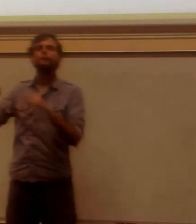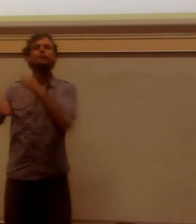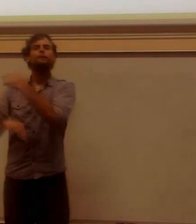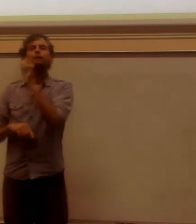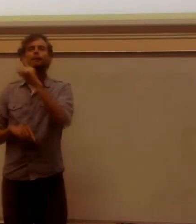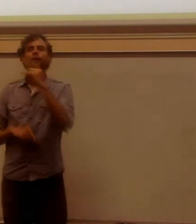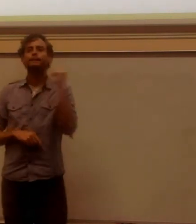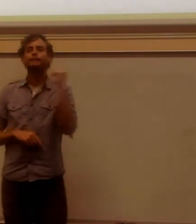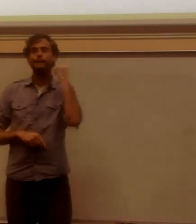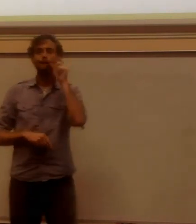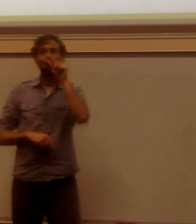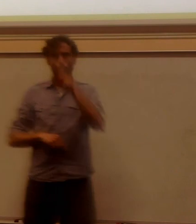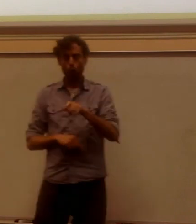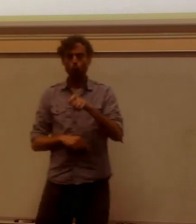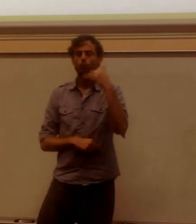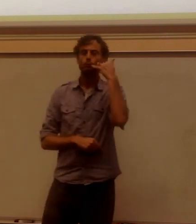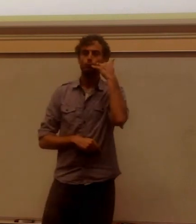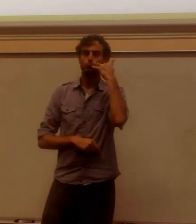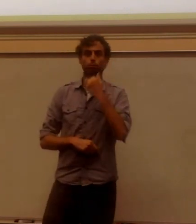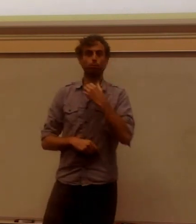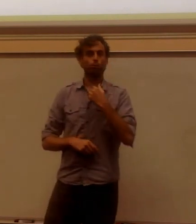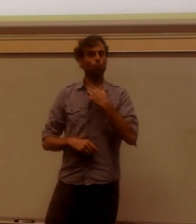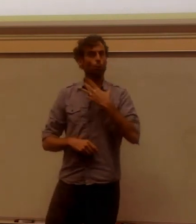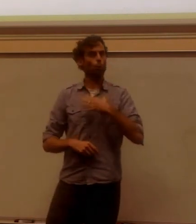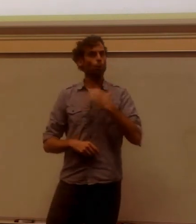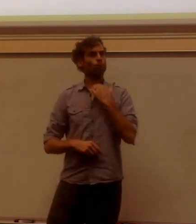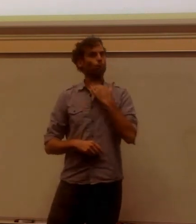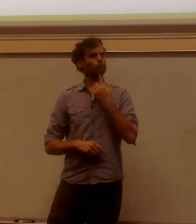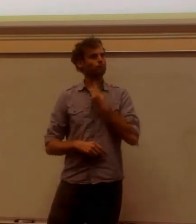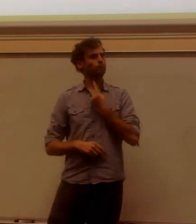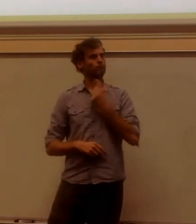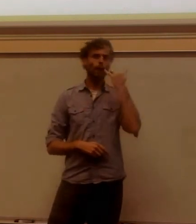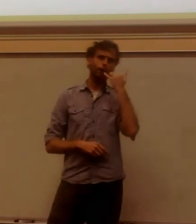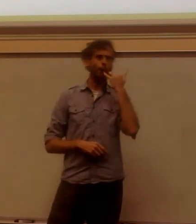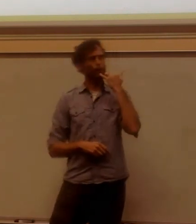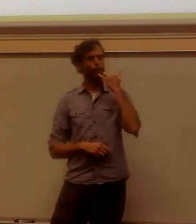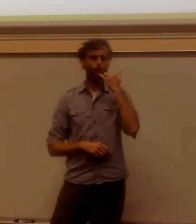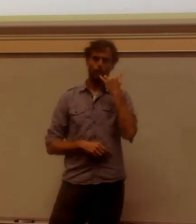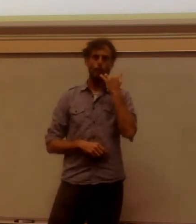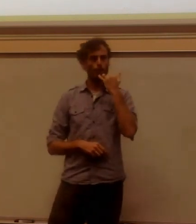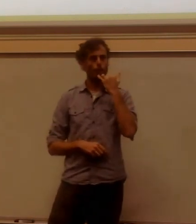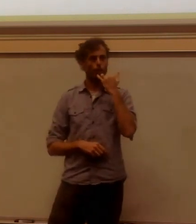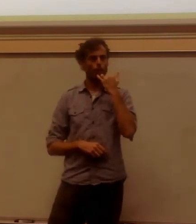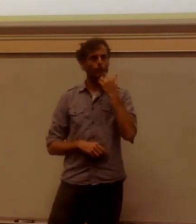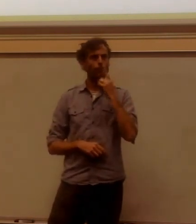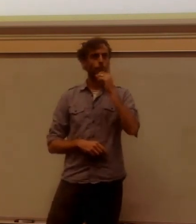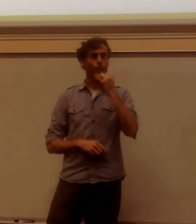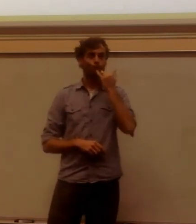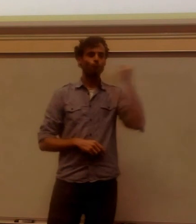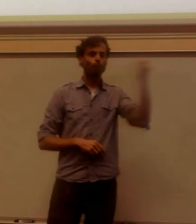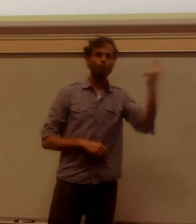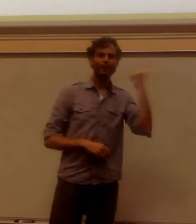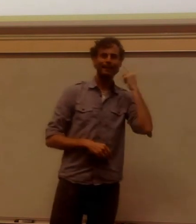three locations. But in this instance, the deaf person might want to use their own voice. They actually might want to speak for